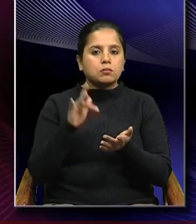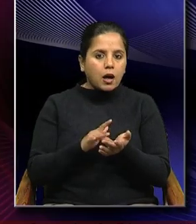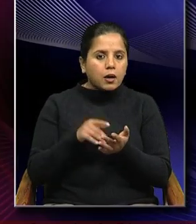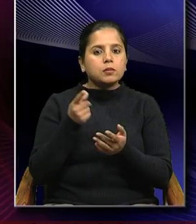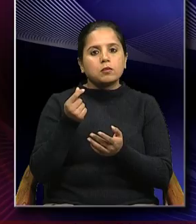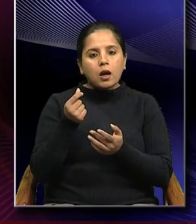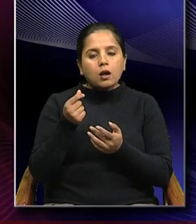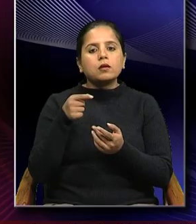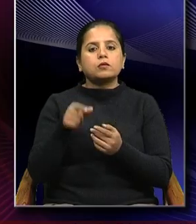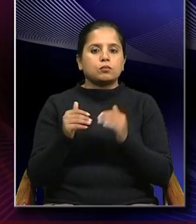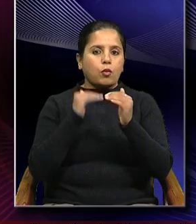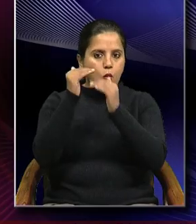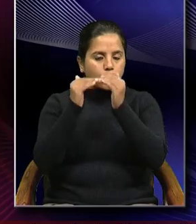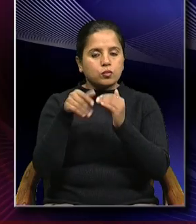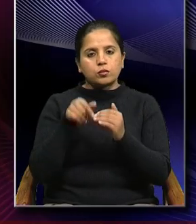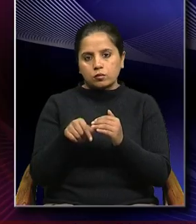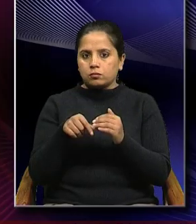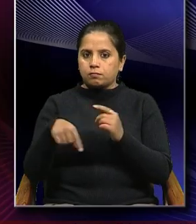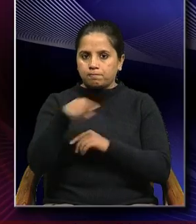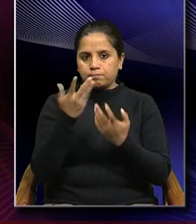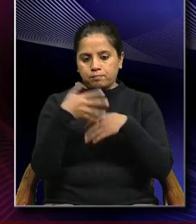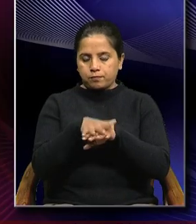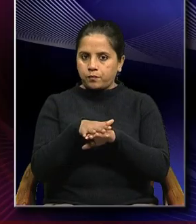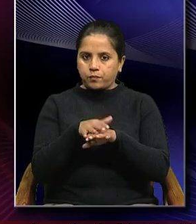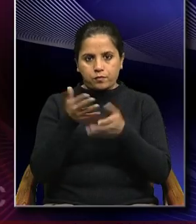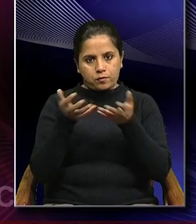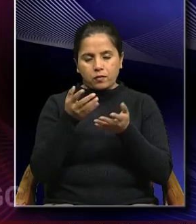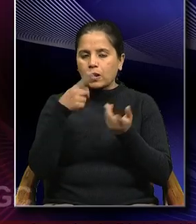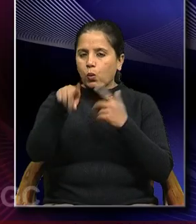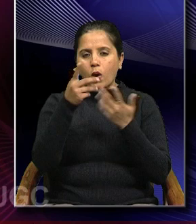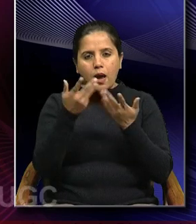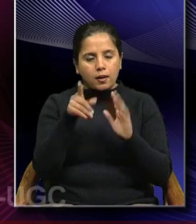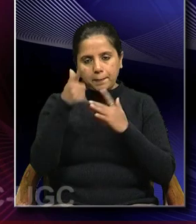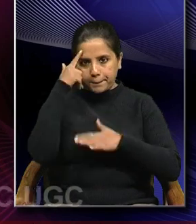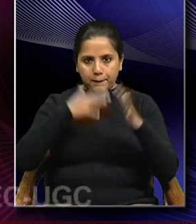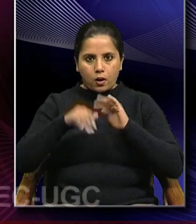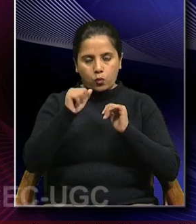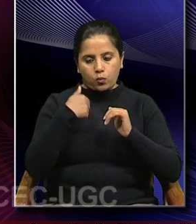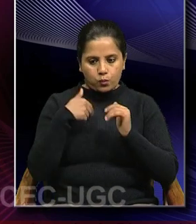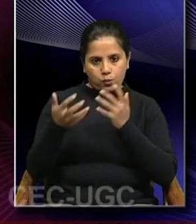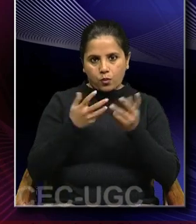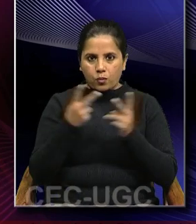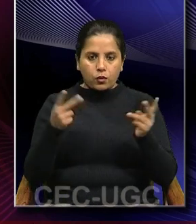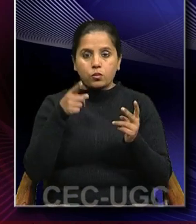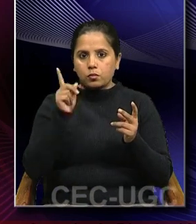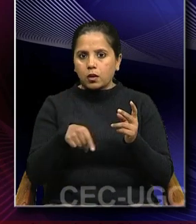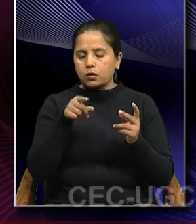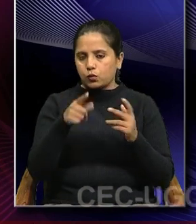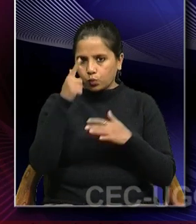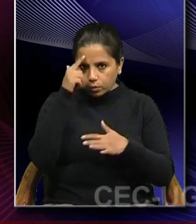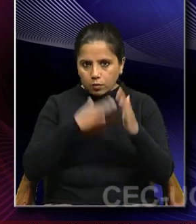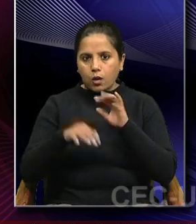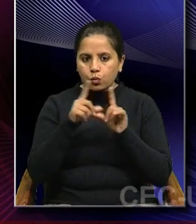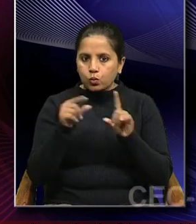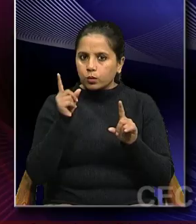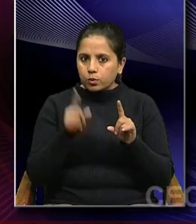this we have been talking about integrated marketing, that whenever you are planning your marketing mix, you should design it in such a way